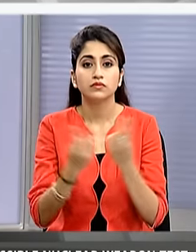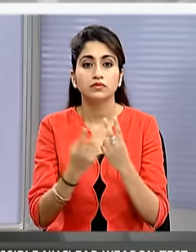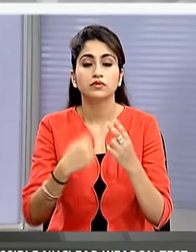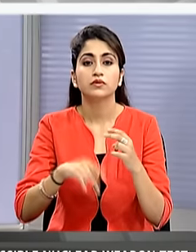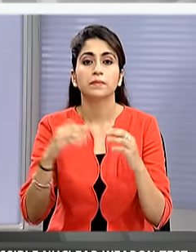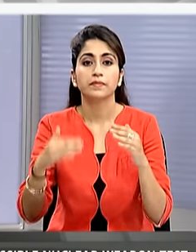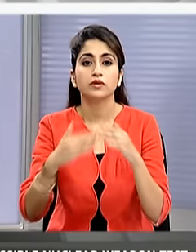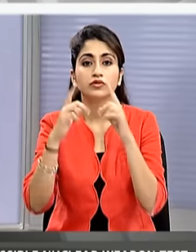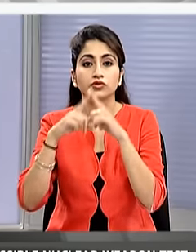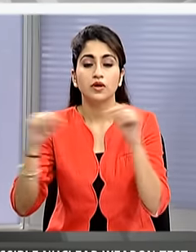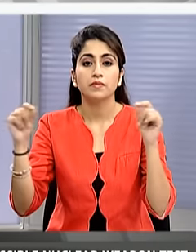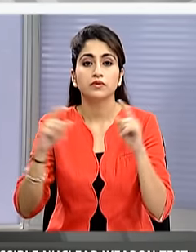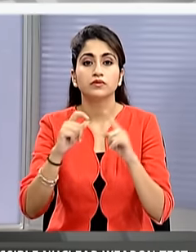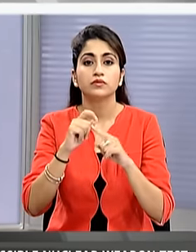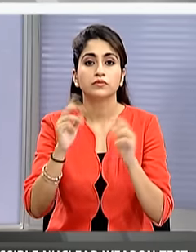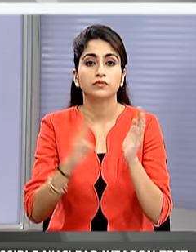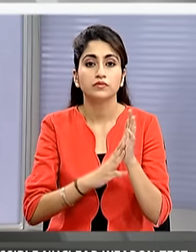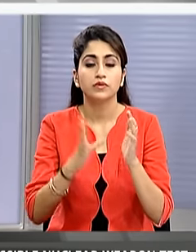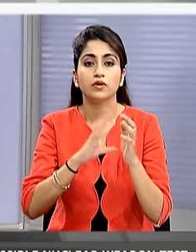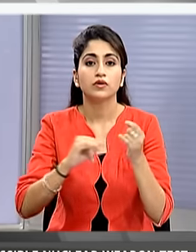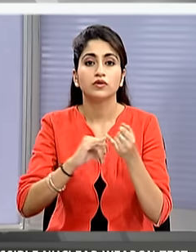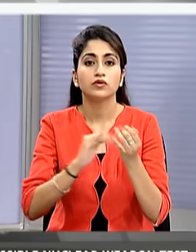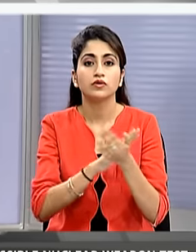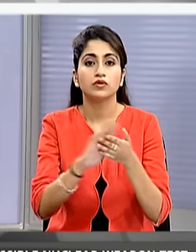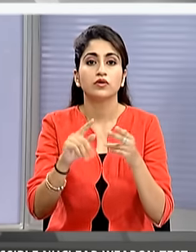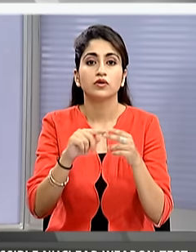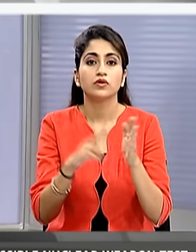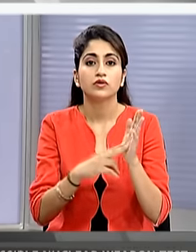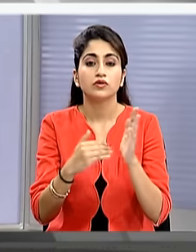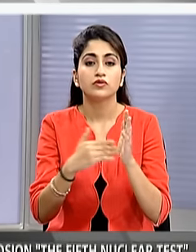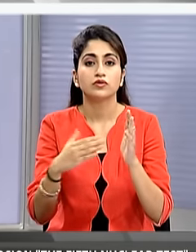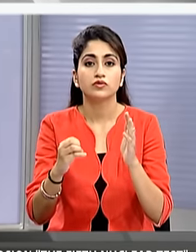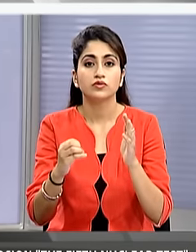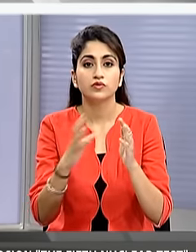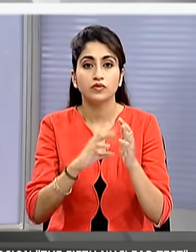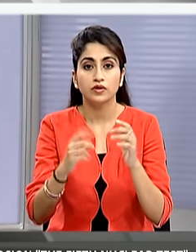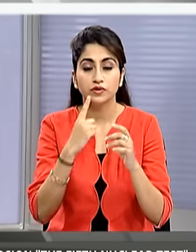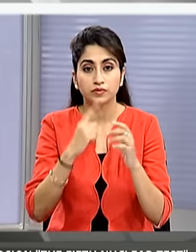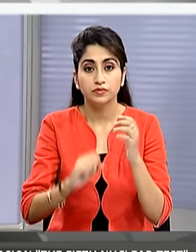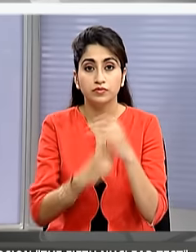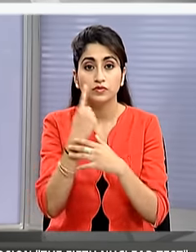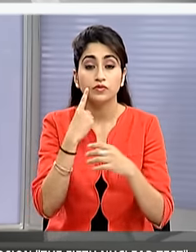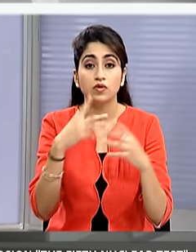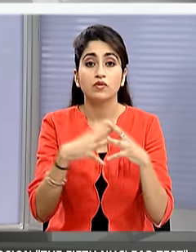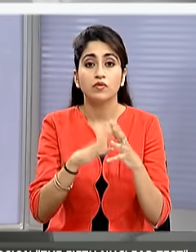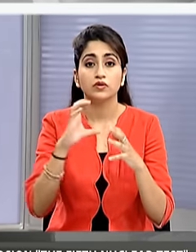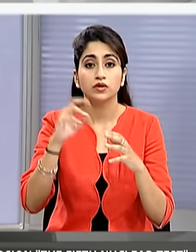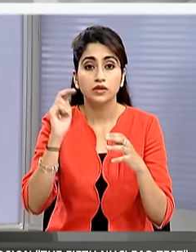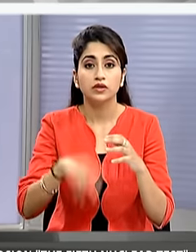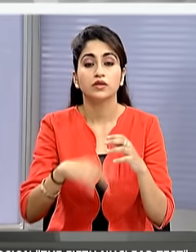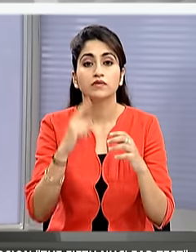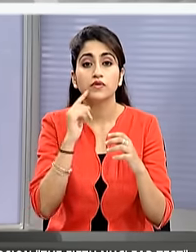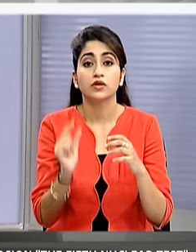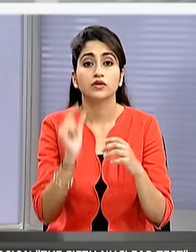held meetings with the South Korean president and Japanese prime minister after the missile test and said Washington needed to maintain a sense